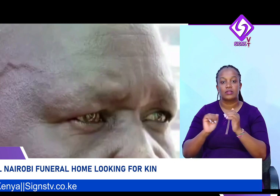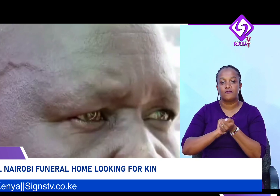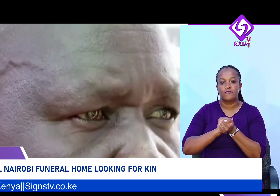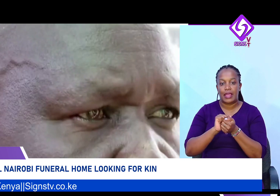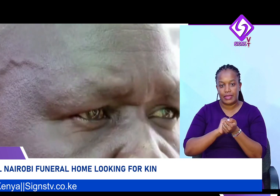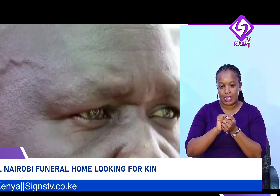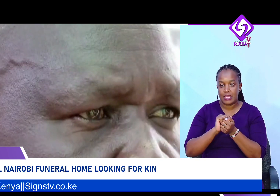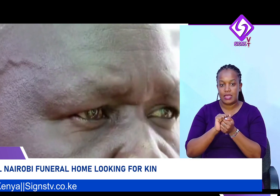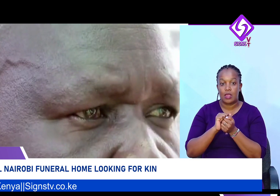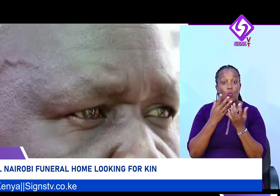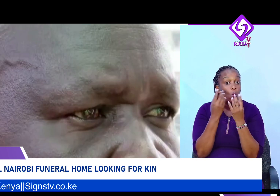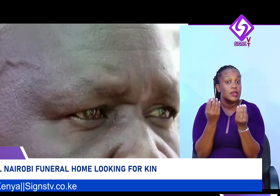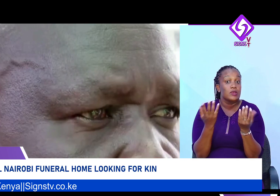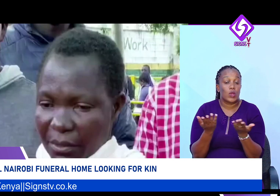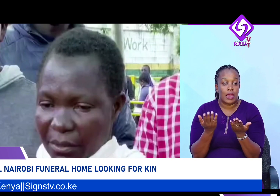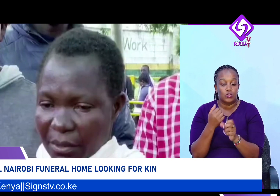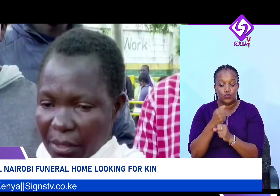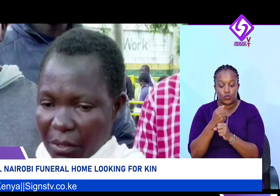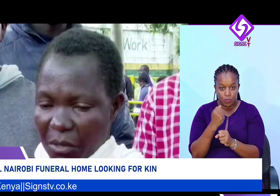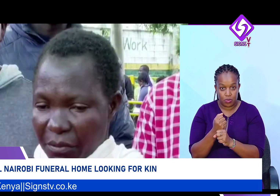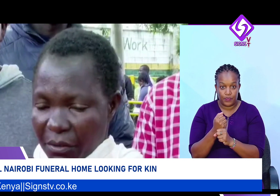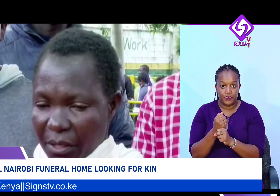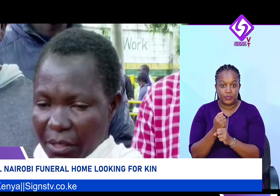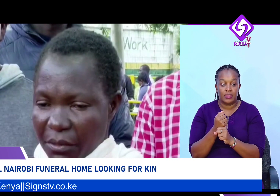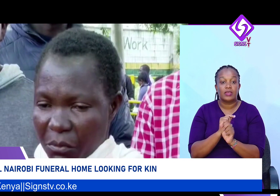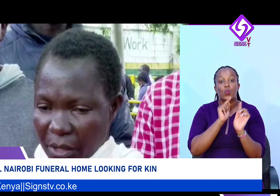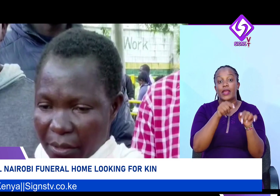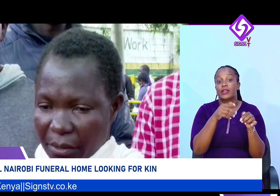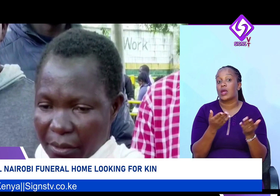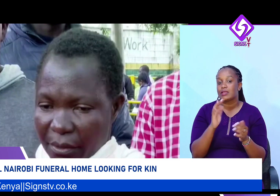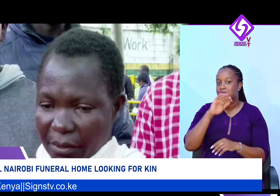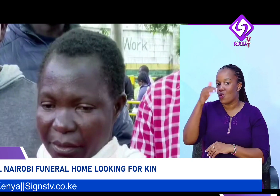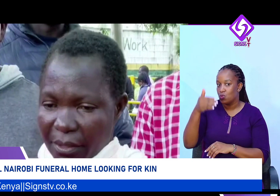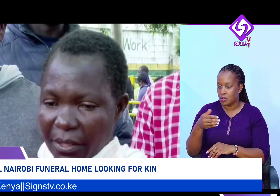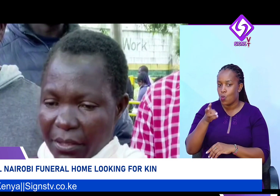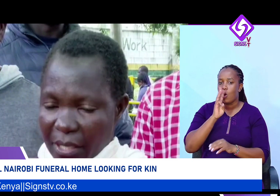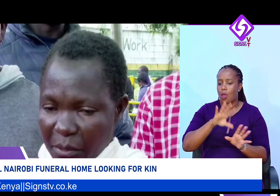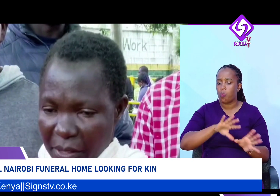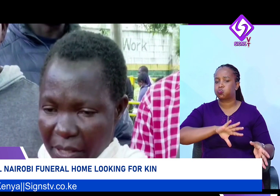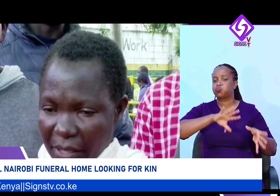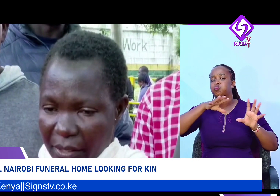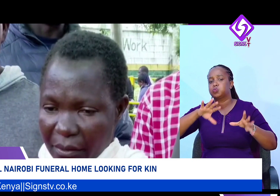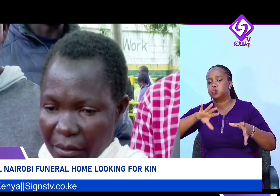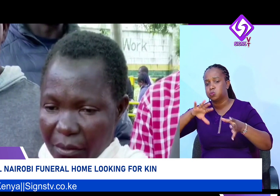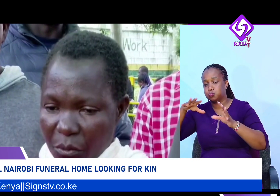kazi, akikuja mpaka town. Hiyo mafuriko yenye ilikuwa ndio alipatikana Uhuru